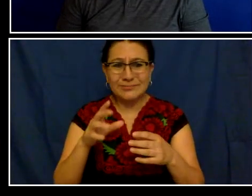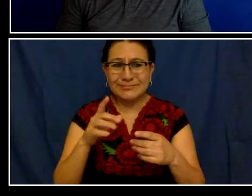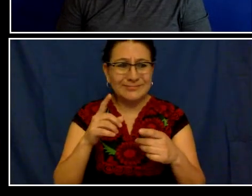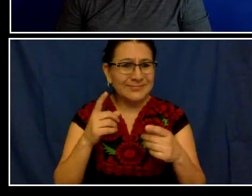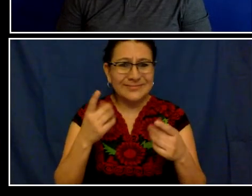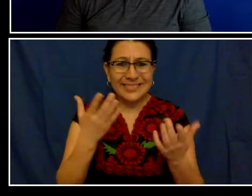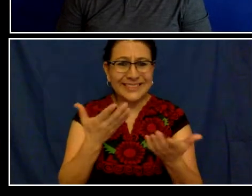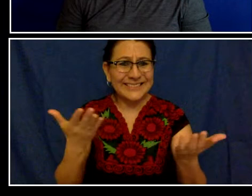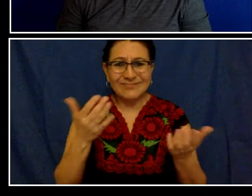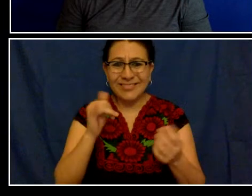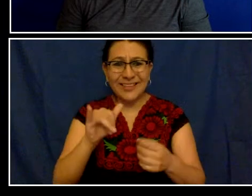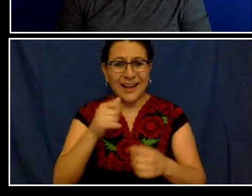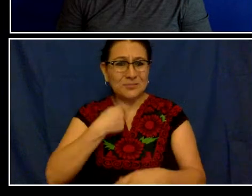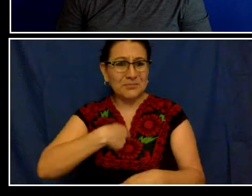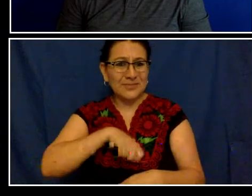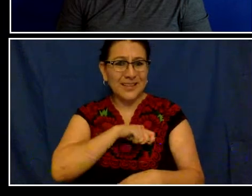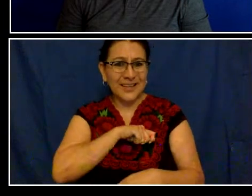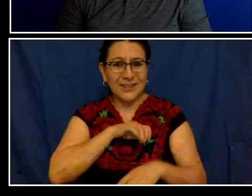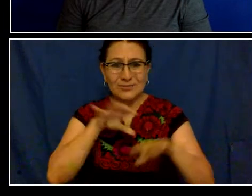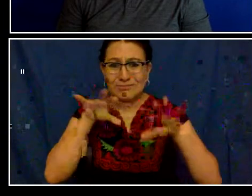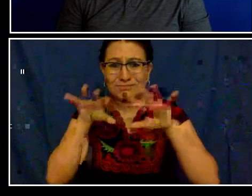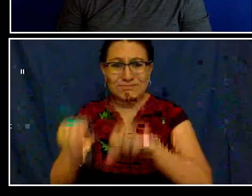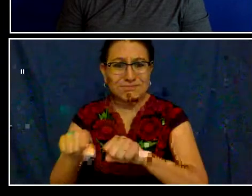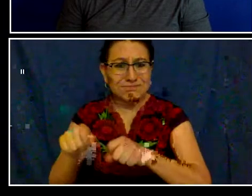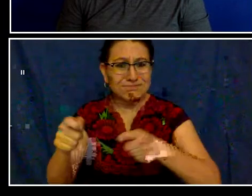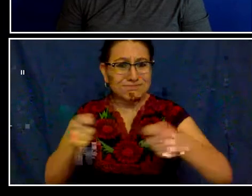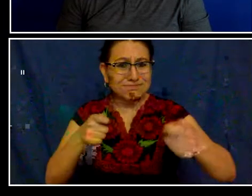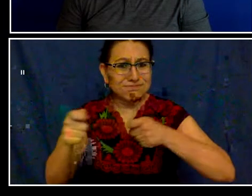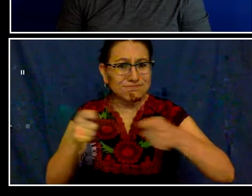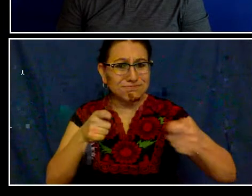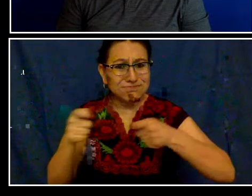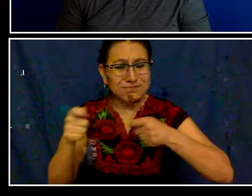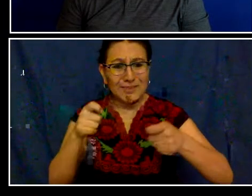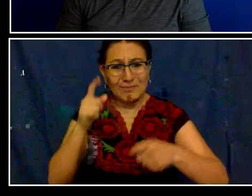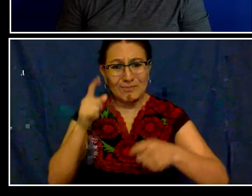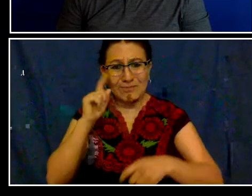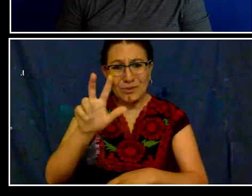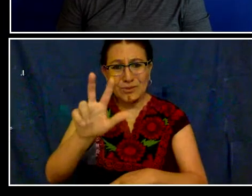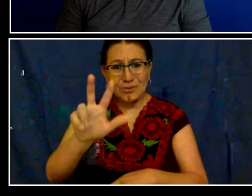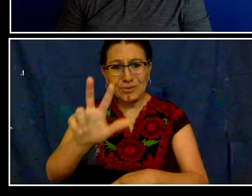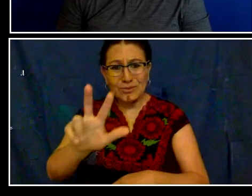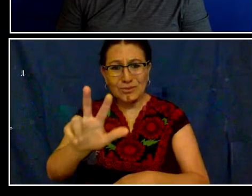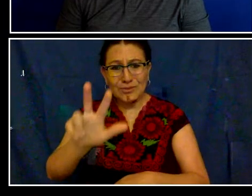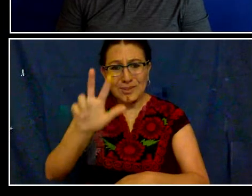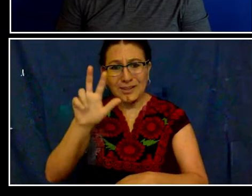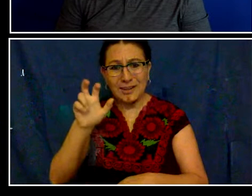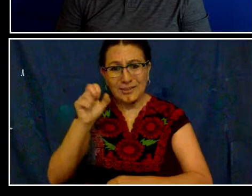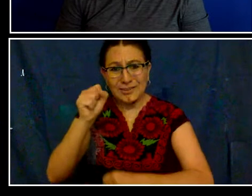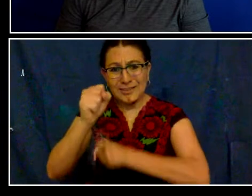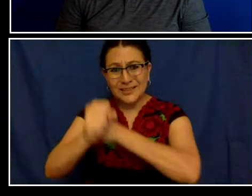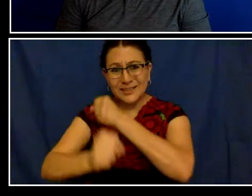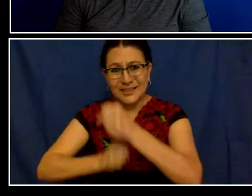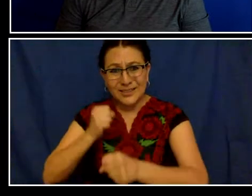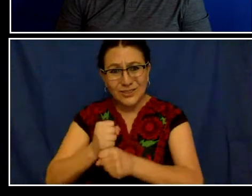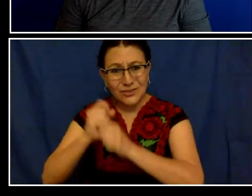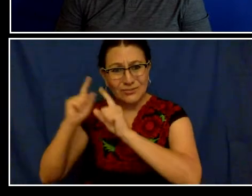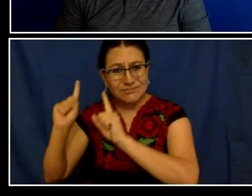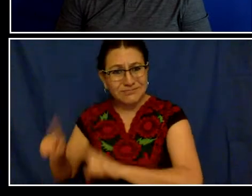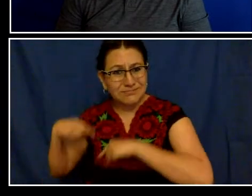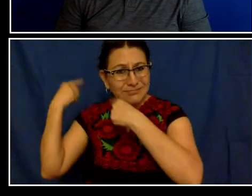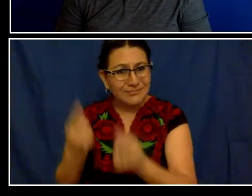and pain and the sufferings of the people that Spain was inflicting onto